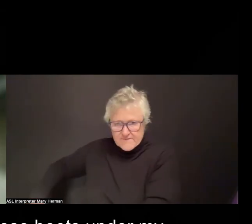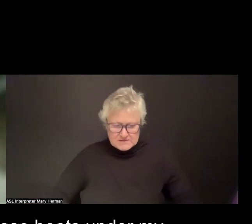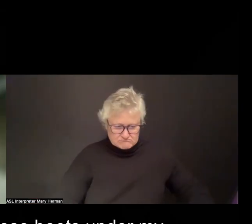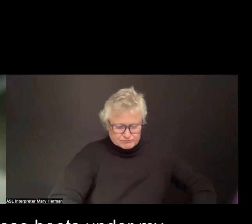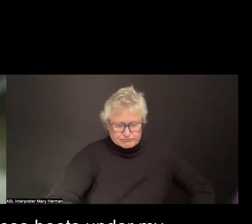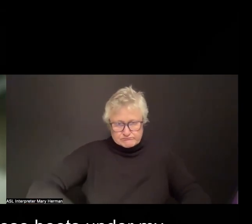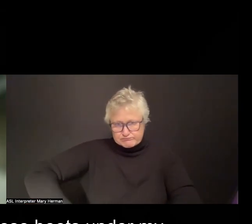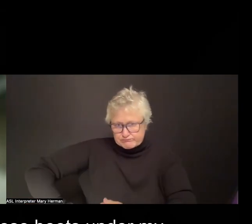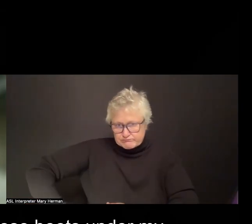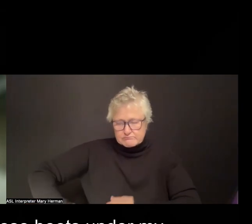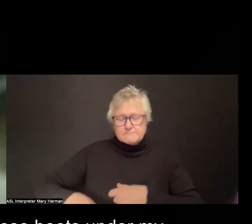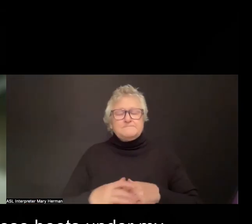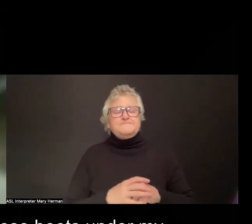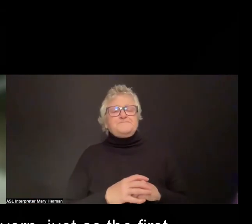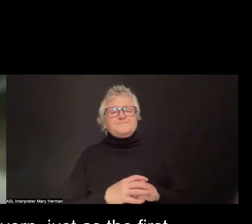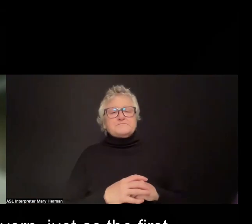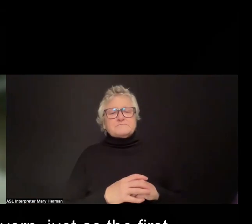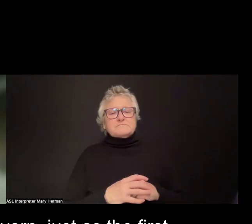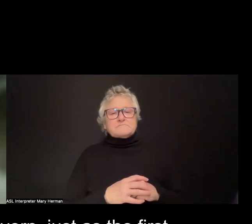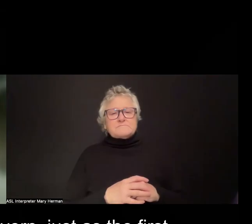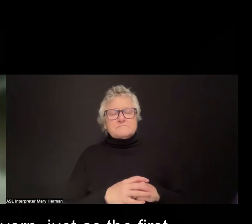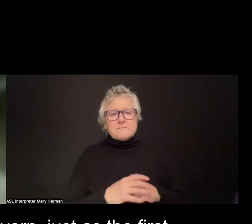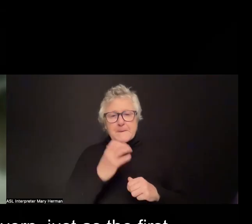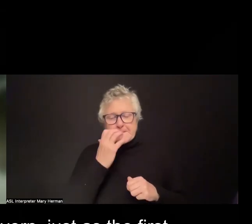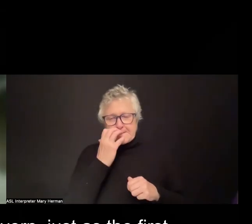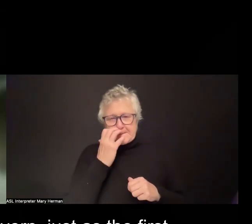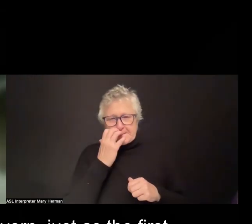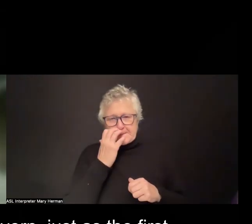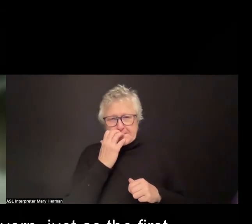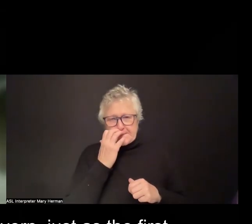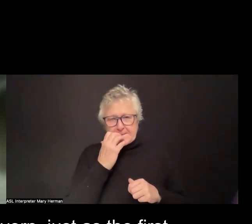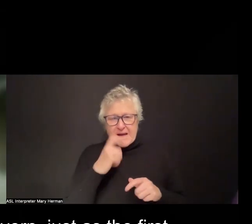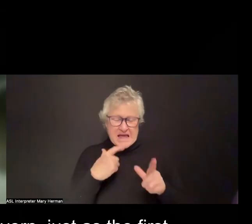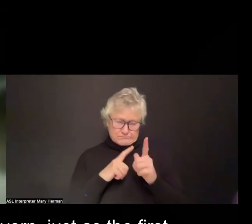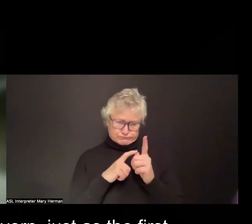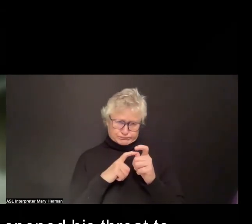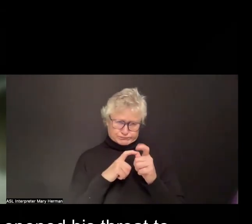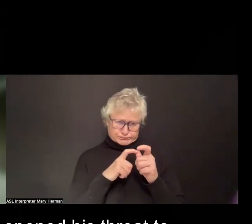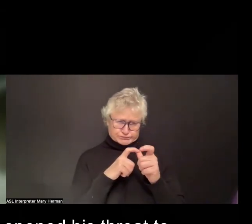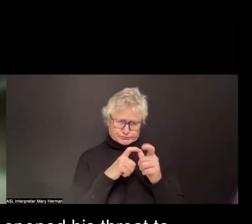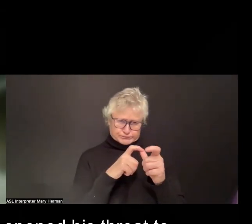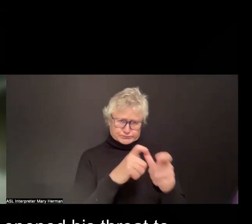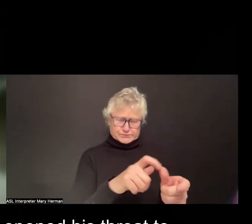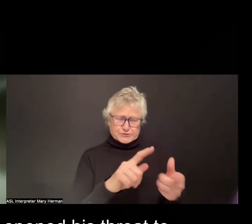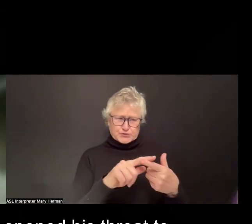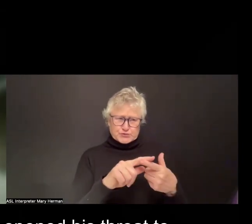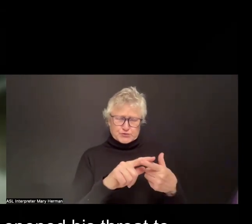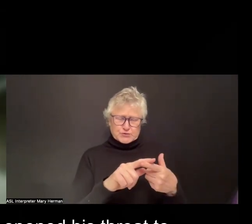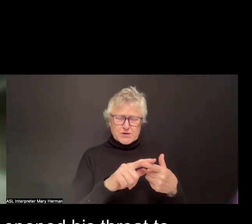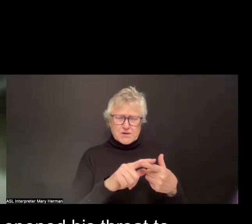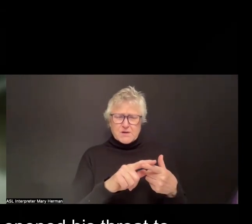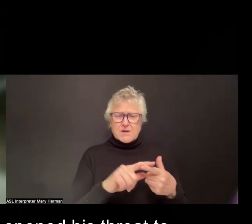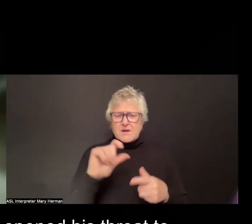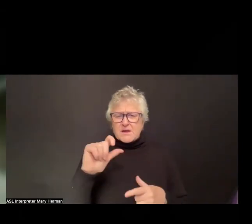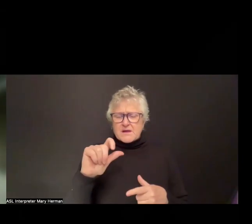boots under my arm, rolling to my feet, and sprinted away from Ship Tavern just as the first rooster on the barn stretched out his lustrous wings and opened his